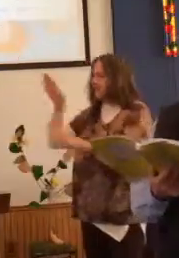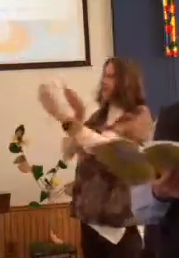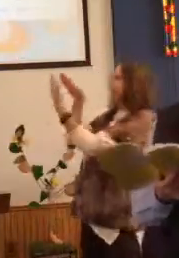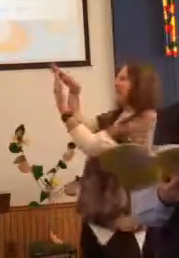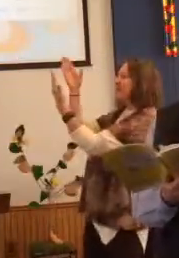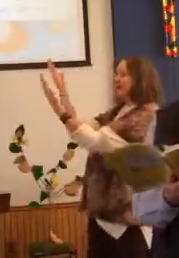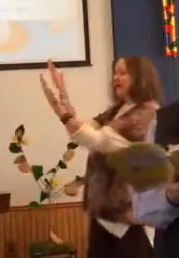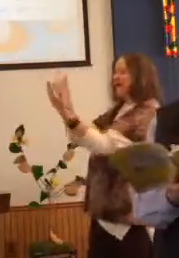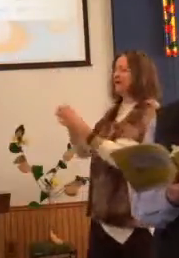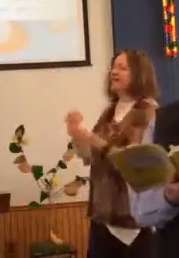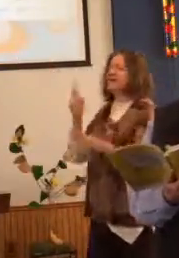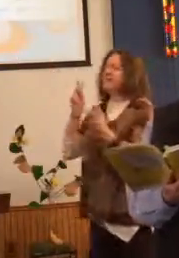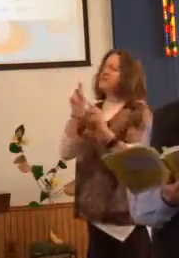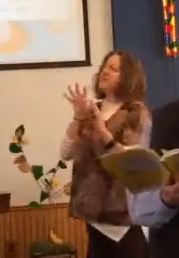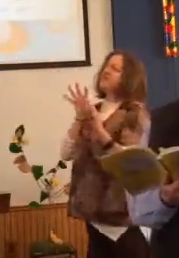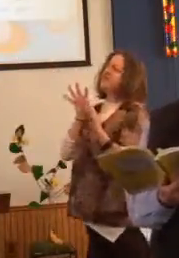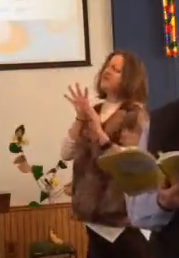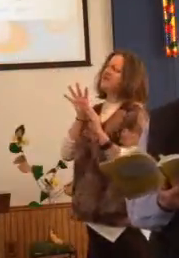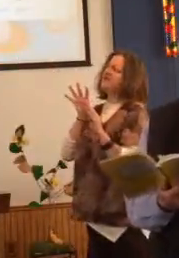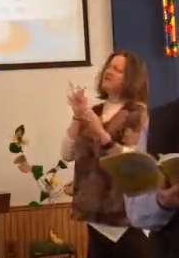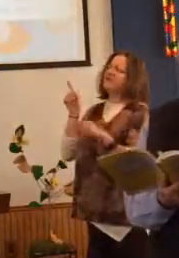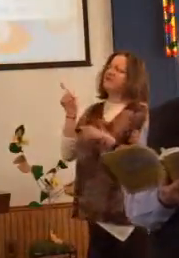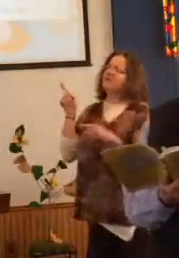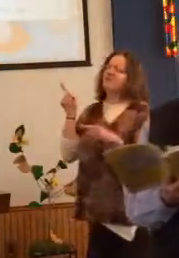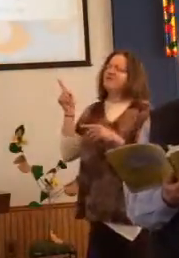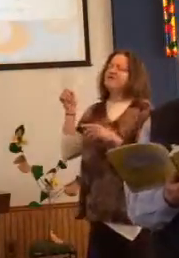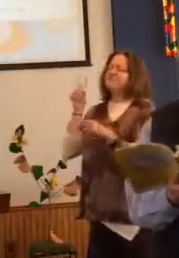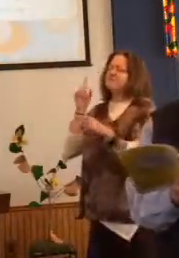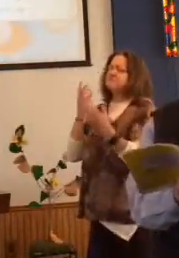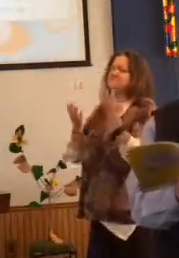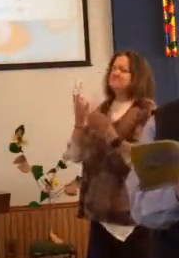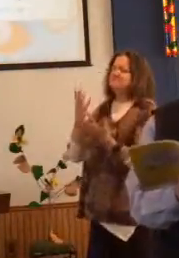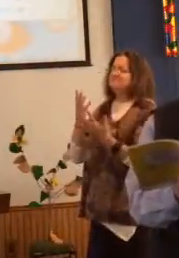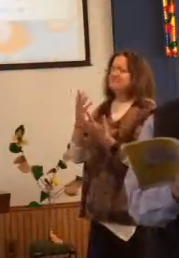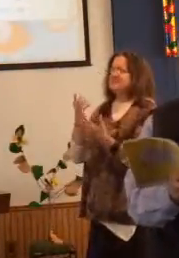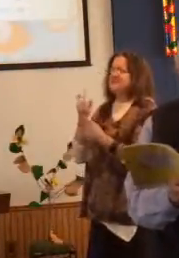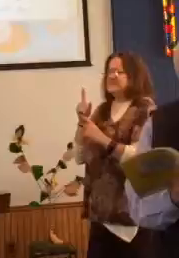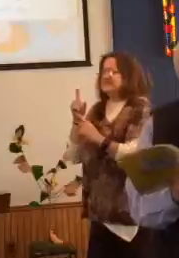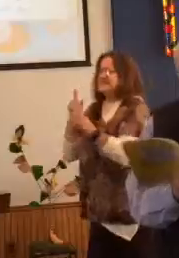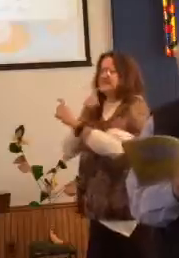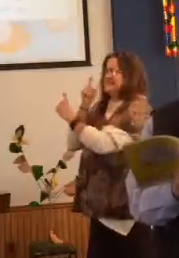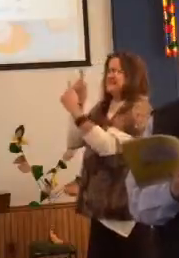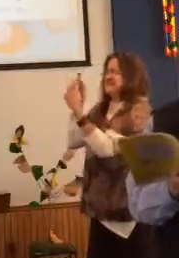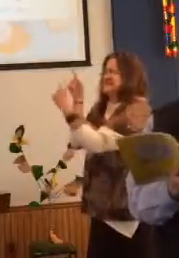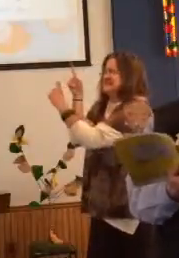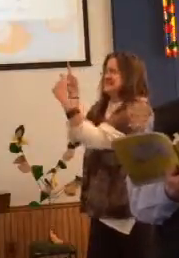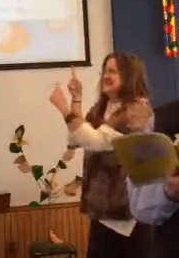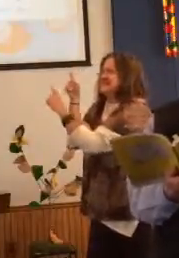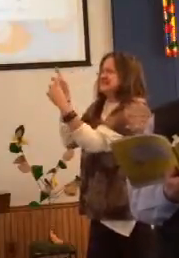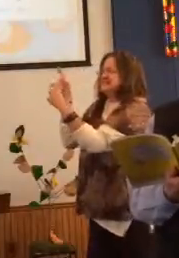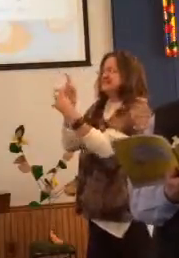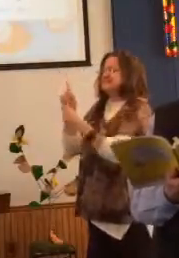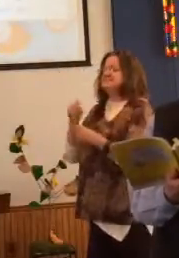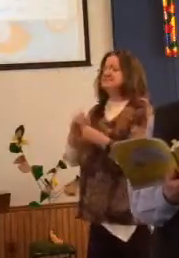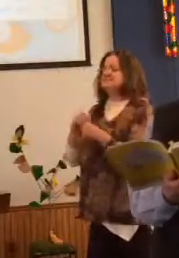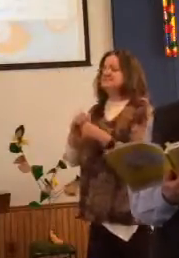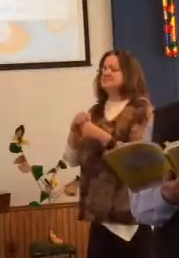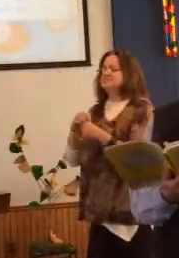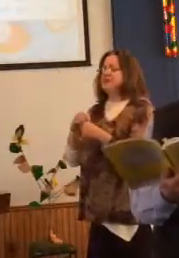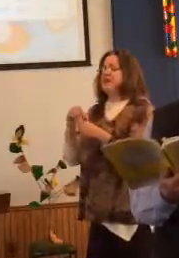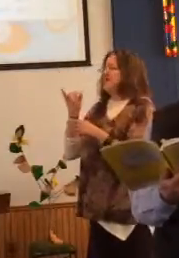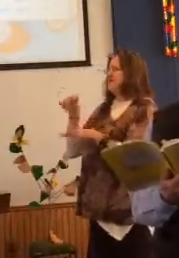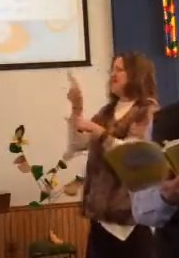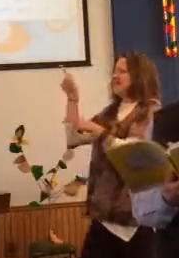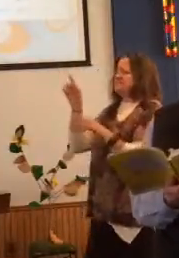Most paid no attention. They were too intent on climbing. One said, "It's sour grapes.